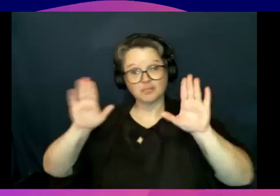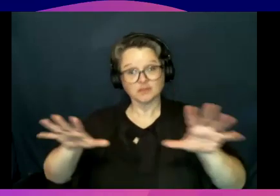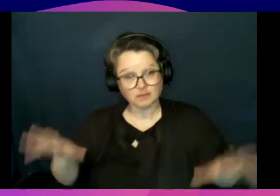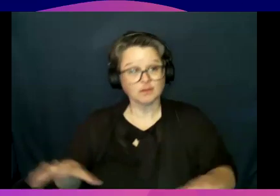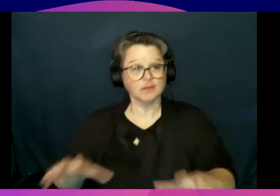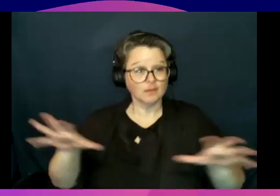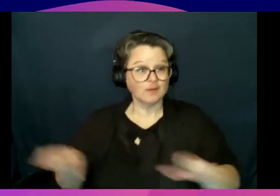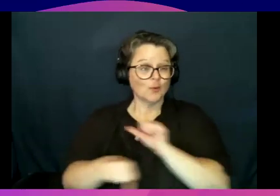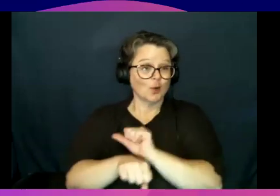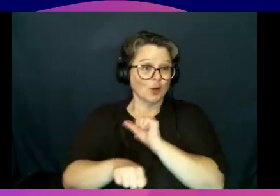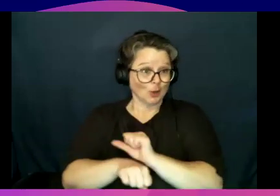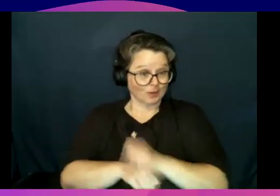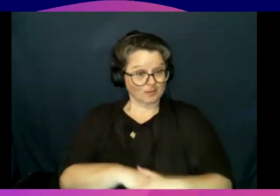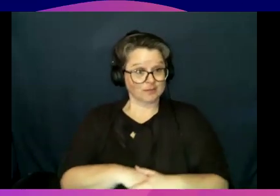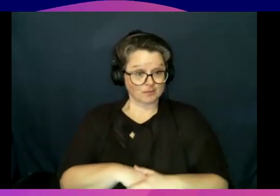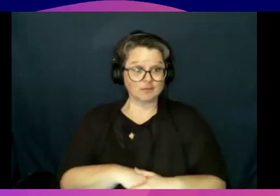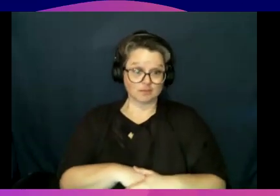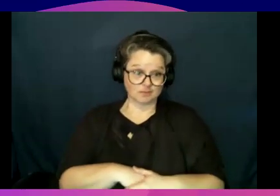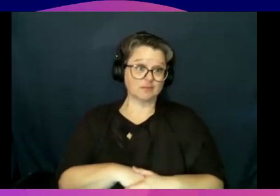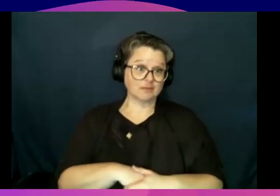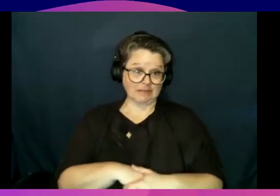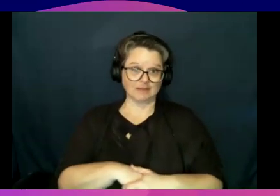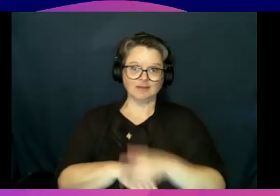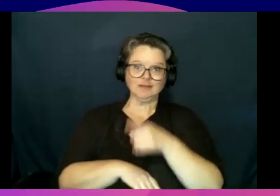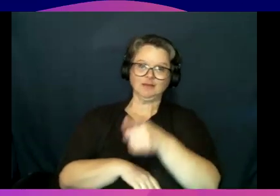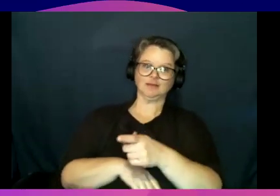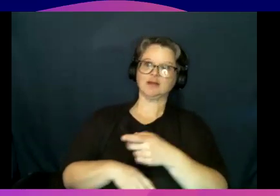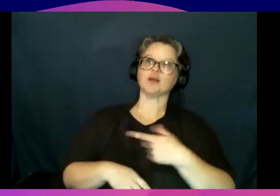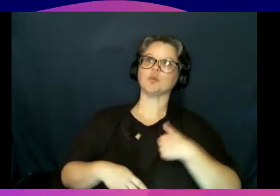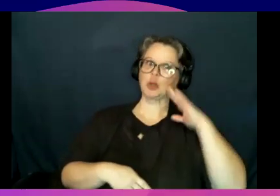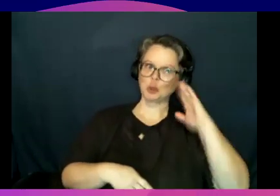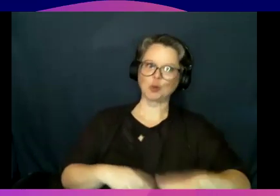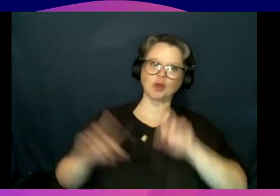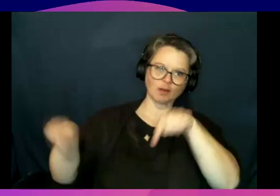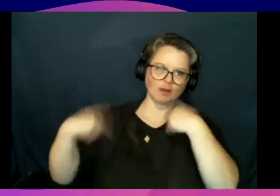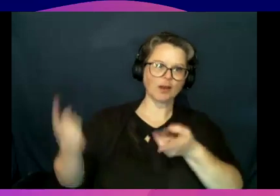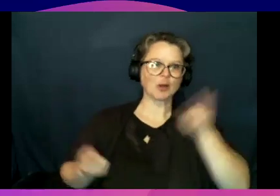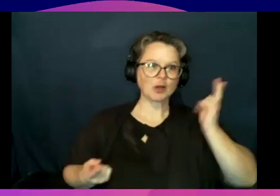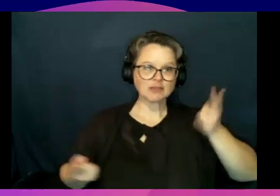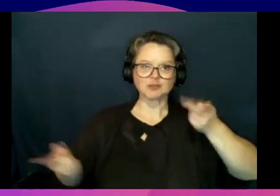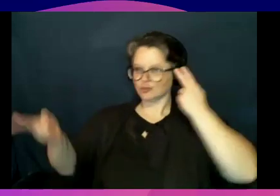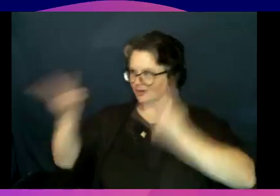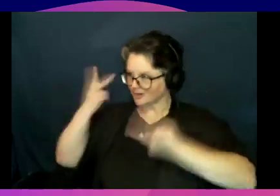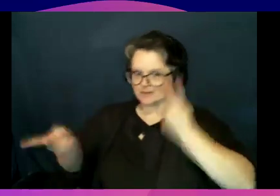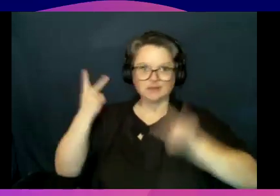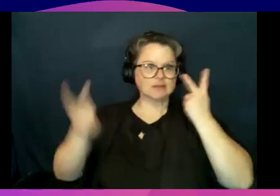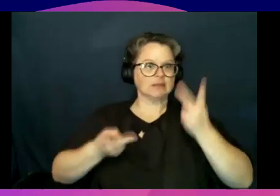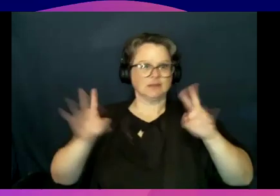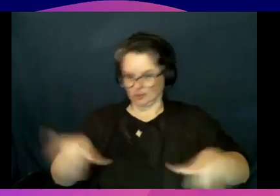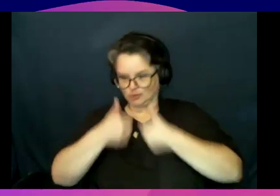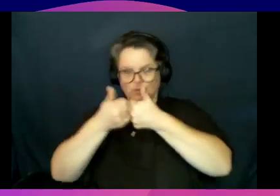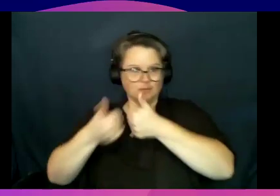well to hear and to think about what's being charted as a vision for the future and the work that you're doing in each of your regions.